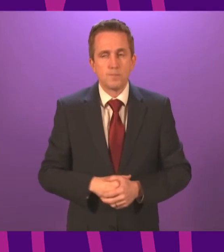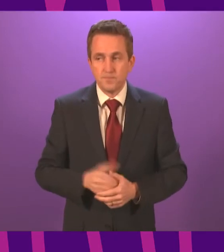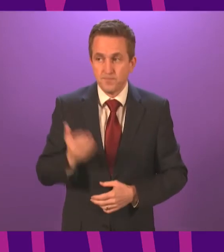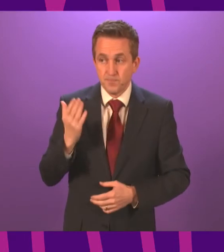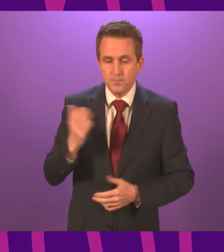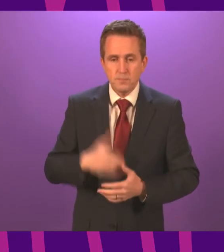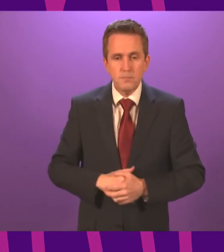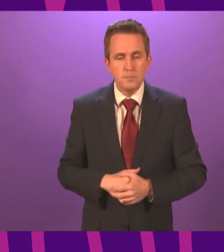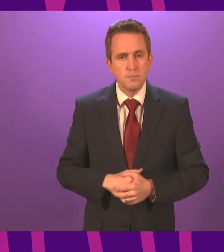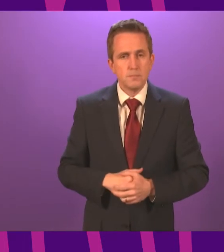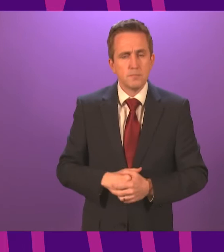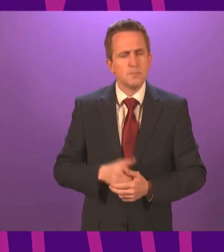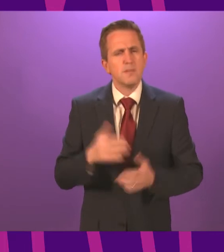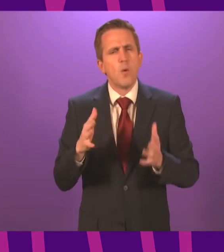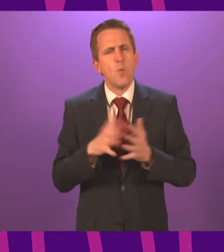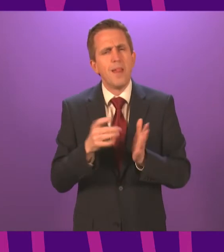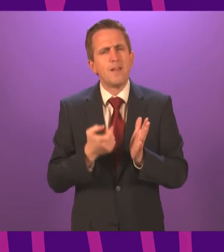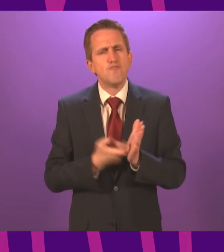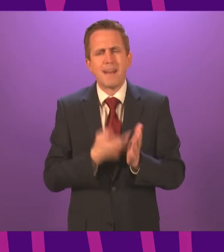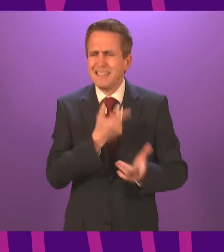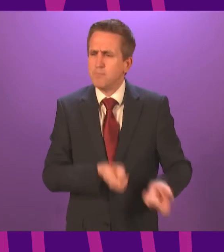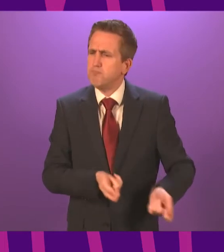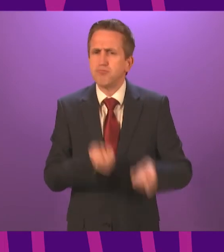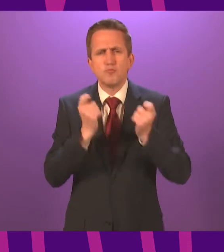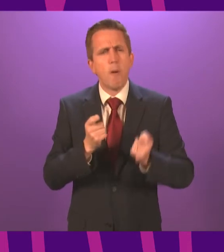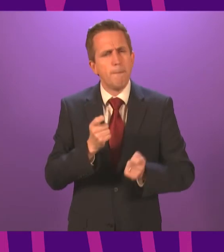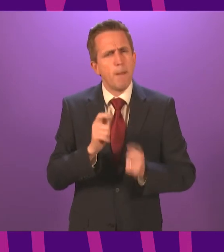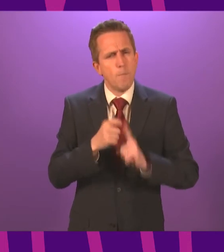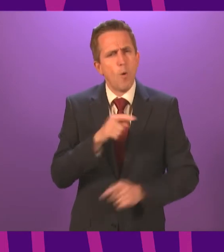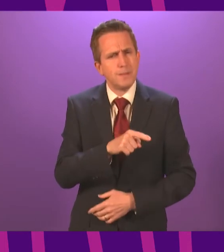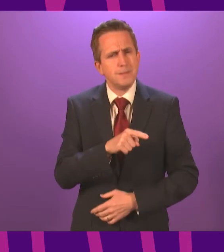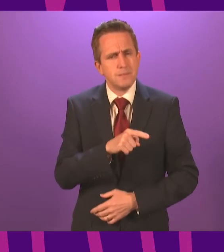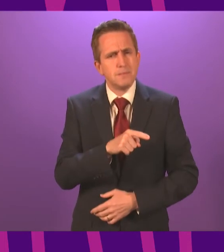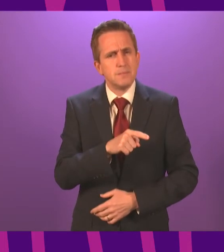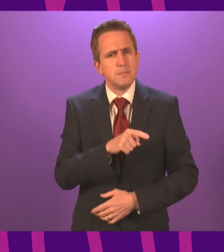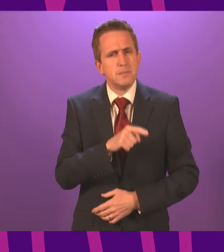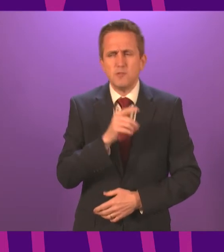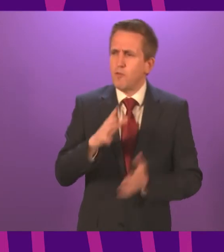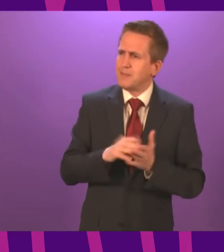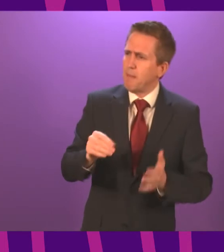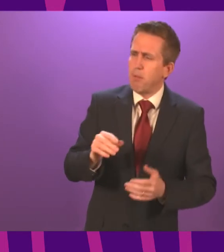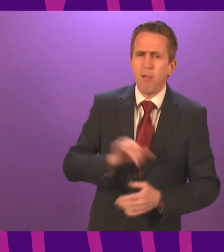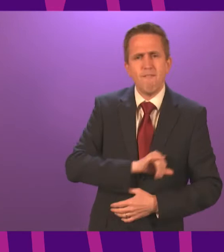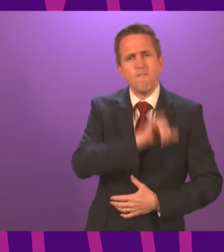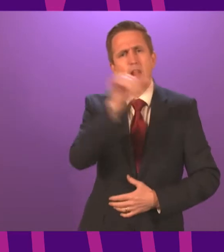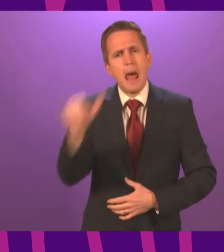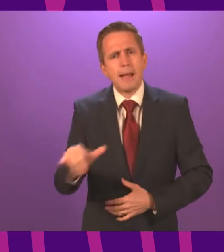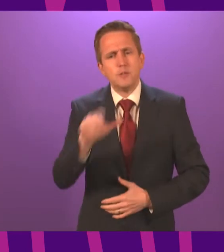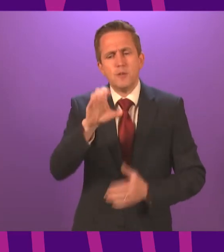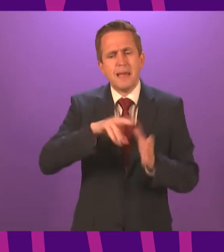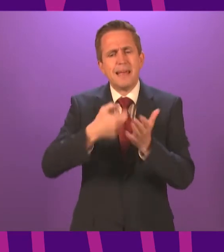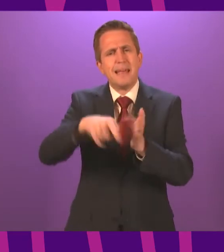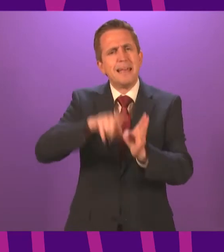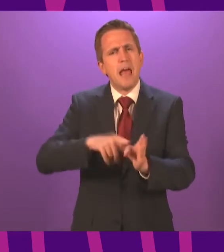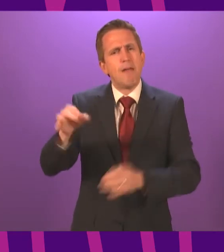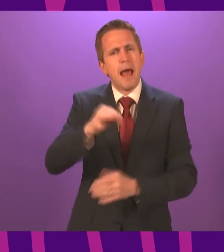to the Minister. Just to go back to Willie Rennie's example, I think Willie Rennie's question was about people going out to the Canary Islands on holiday. What if someone's out